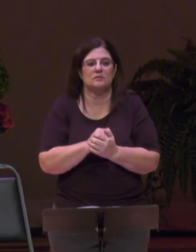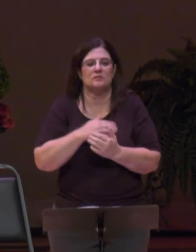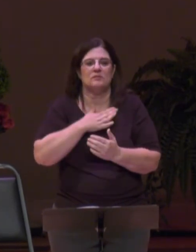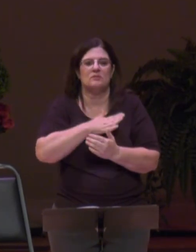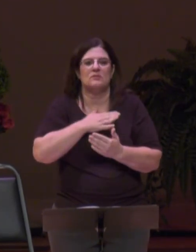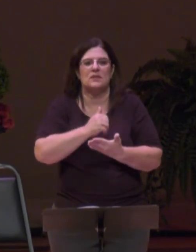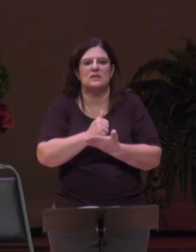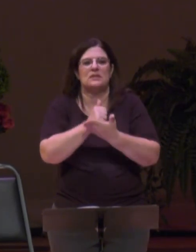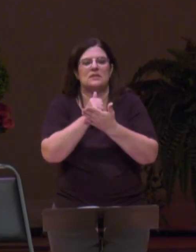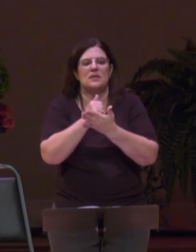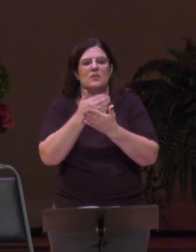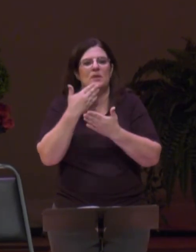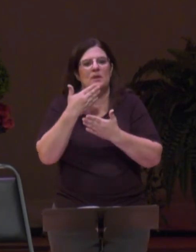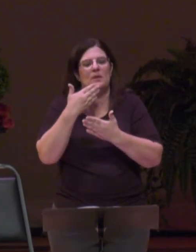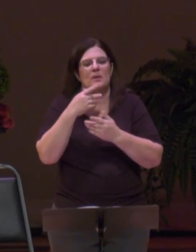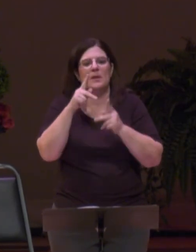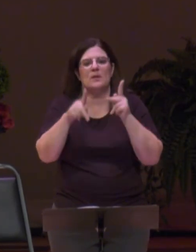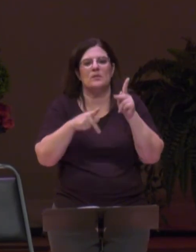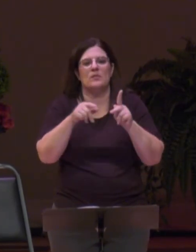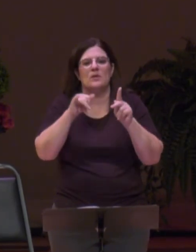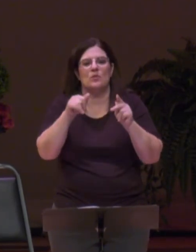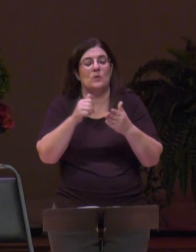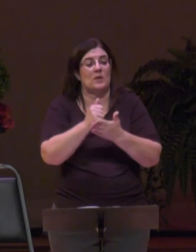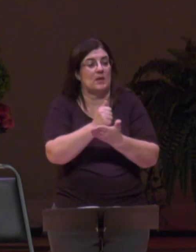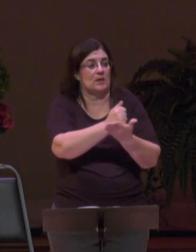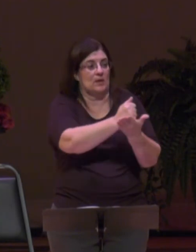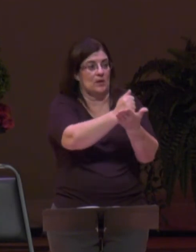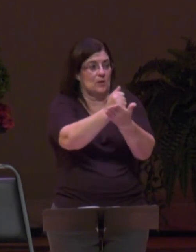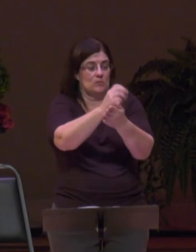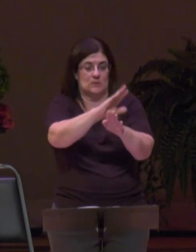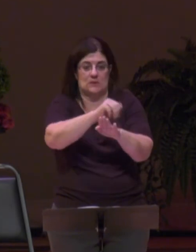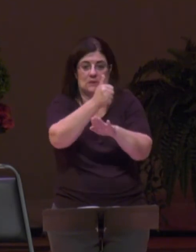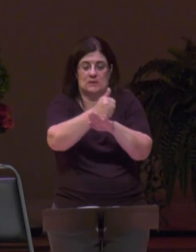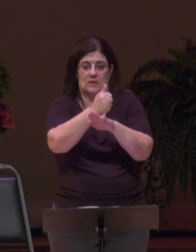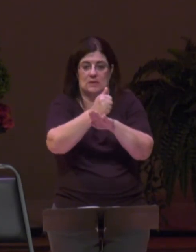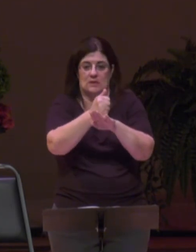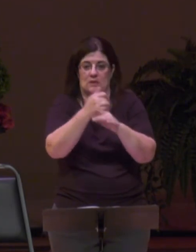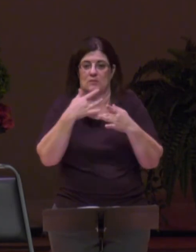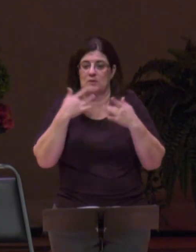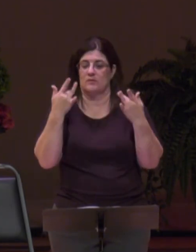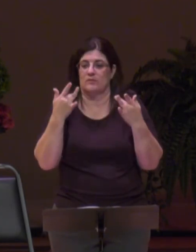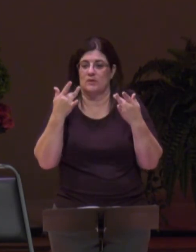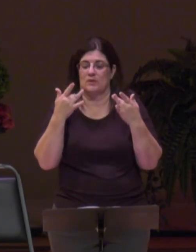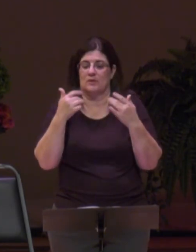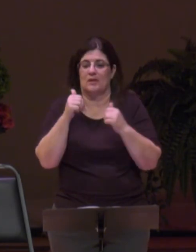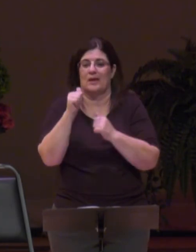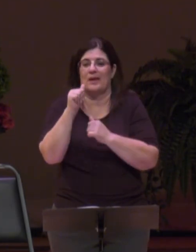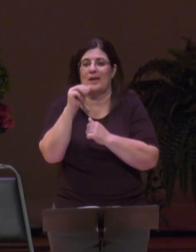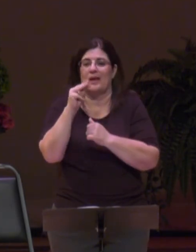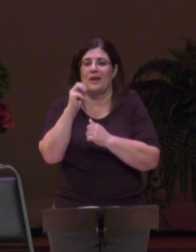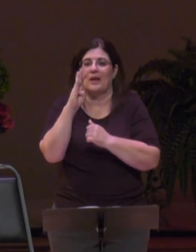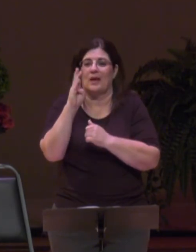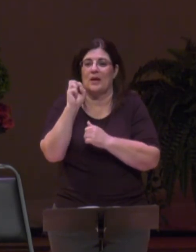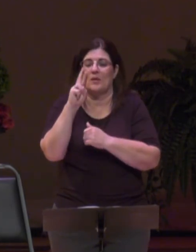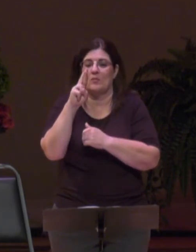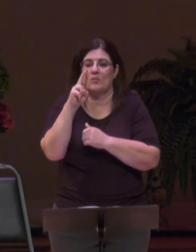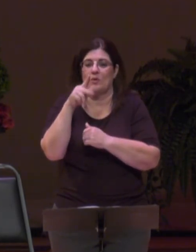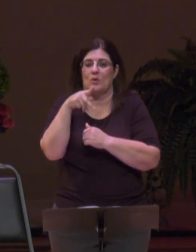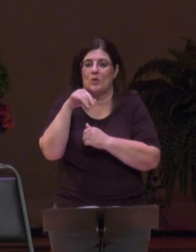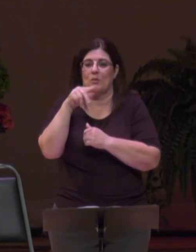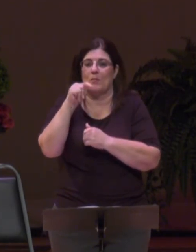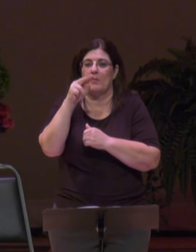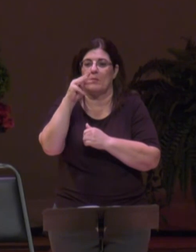please help me thank the people who helped make this event possible. Ms. Amber Pittman, our pianist,